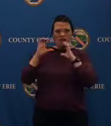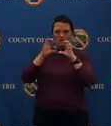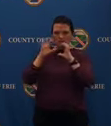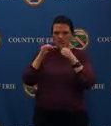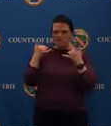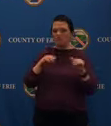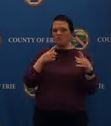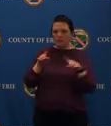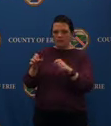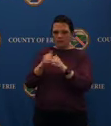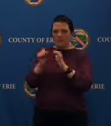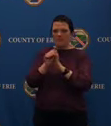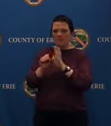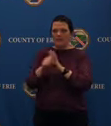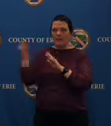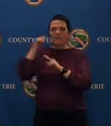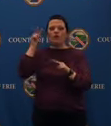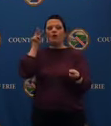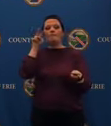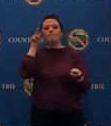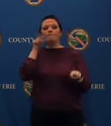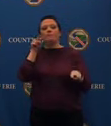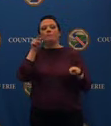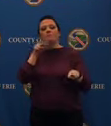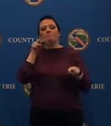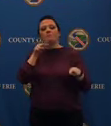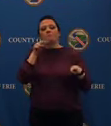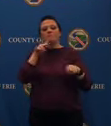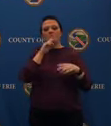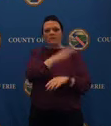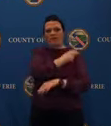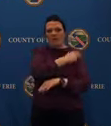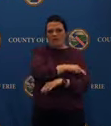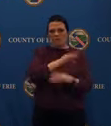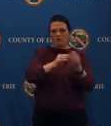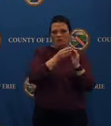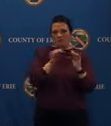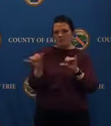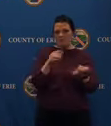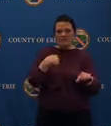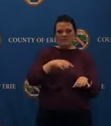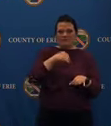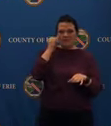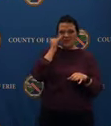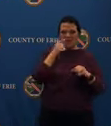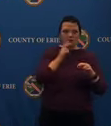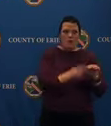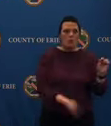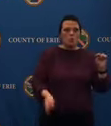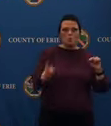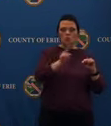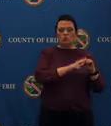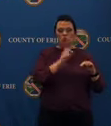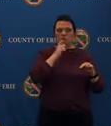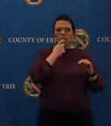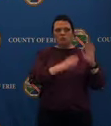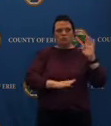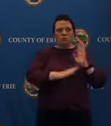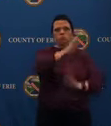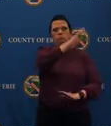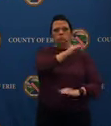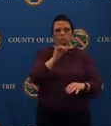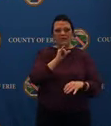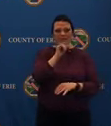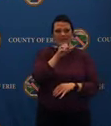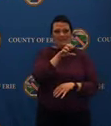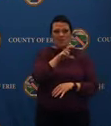going with the state. They're monitoring the hospitalization like us. If the hospitalization rates did jump up dramatically, including the